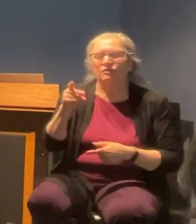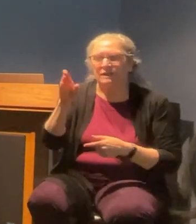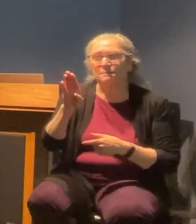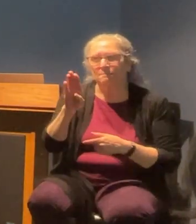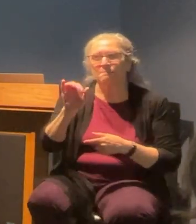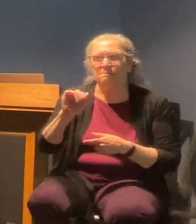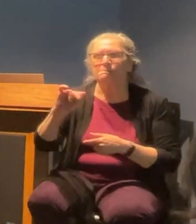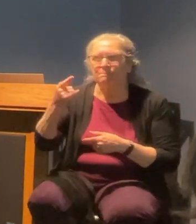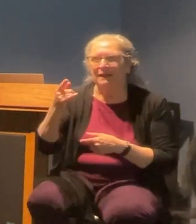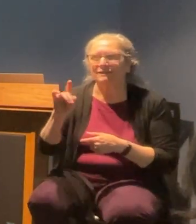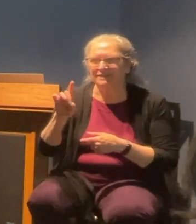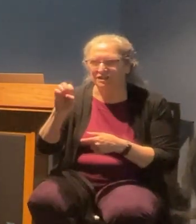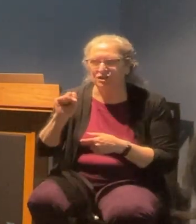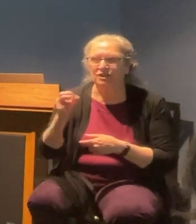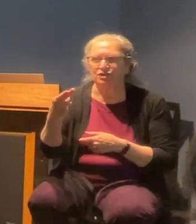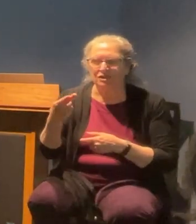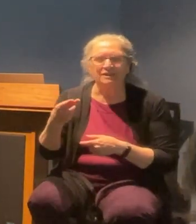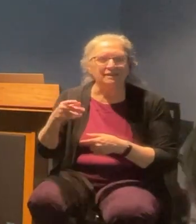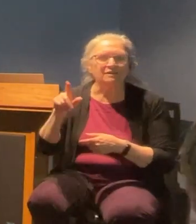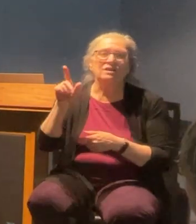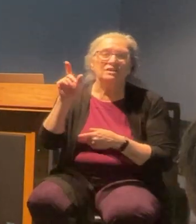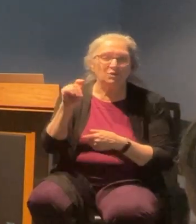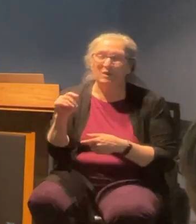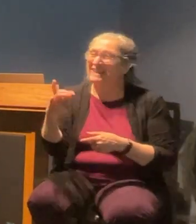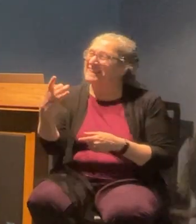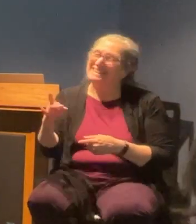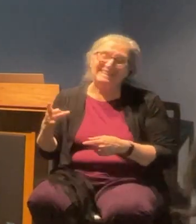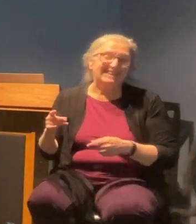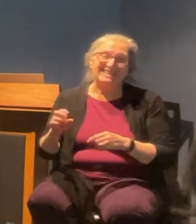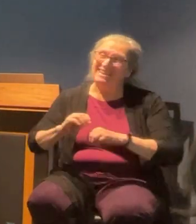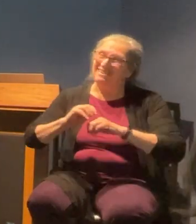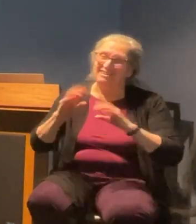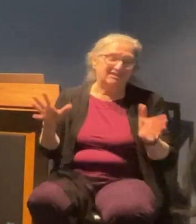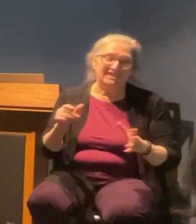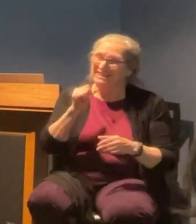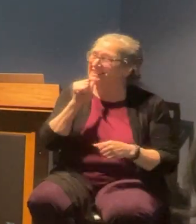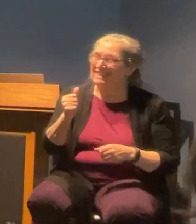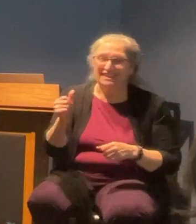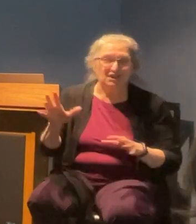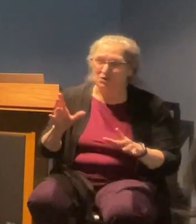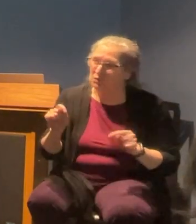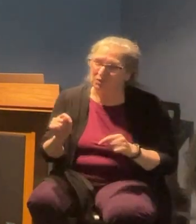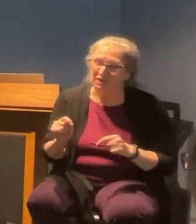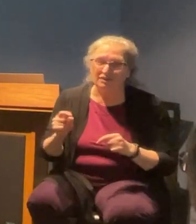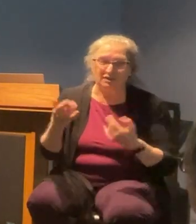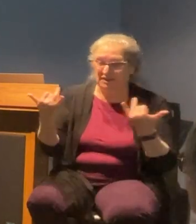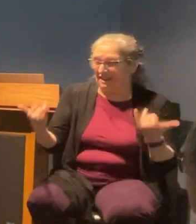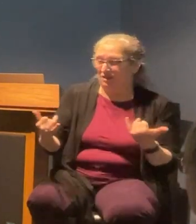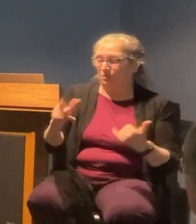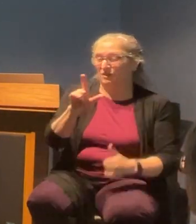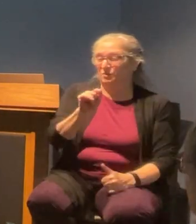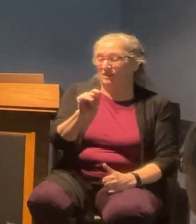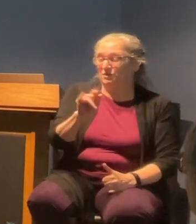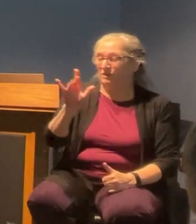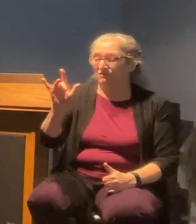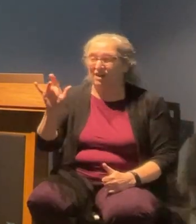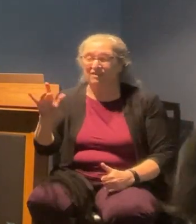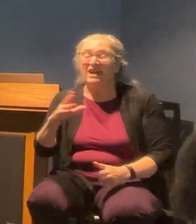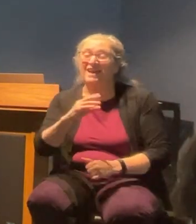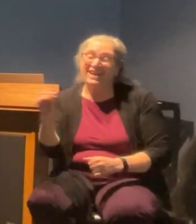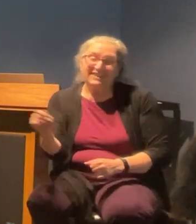are in 2025. Obviously, they didn't do it, and not only that is that in 2023 there was a